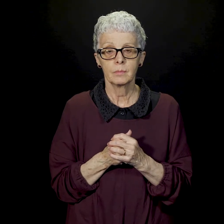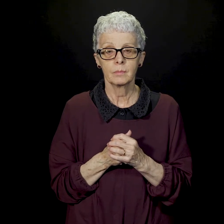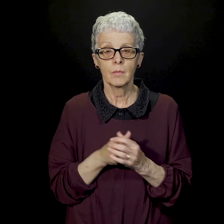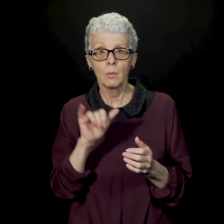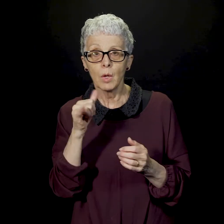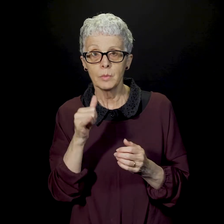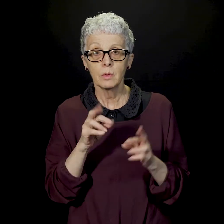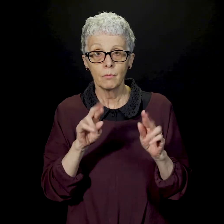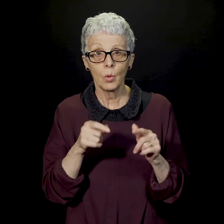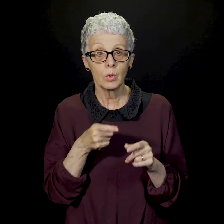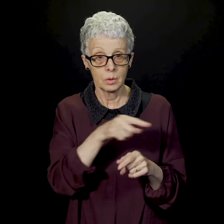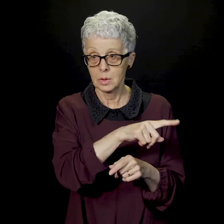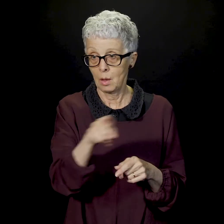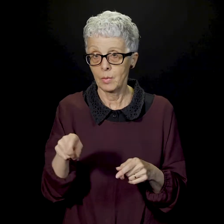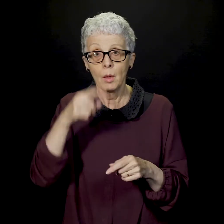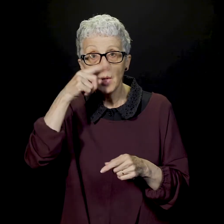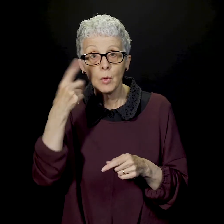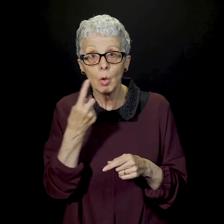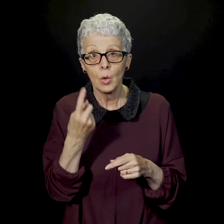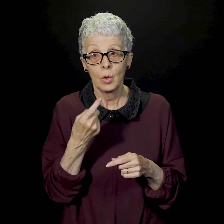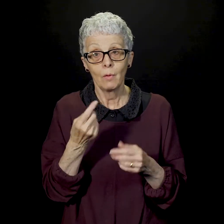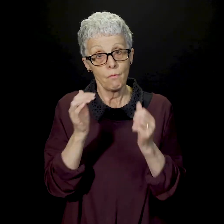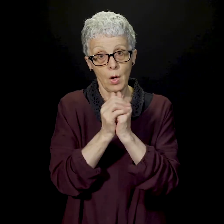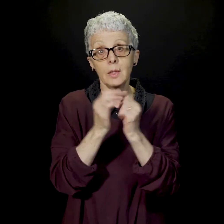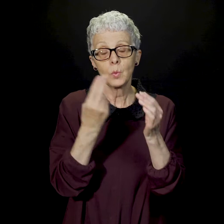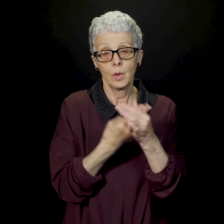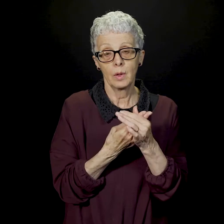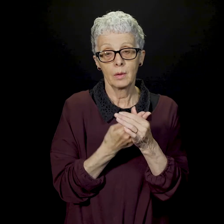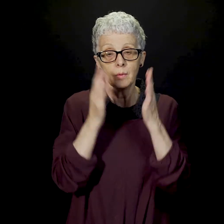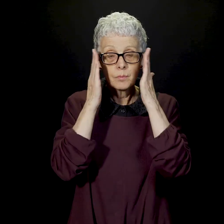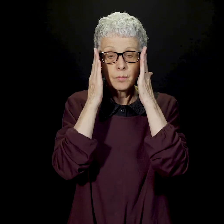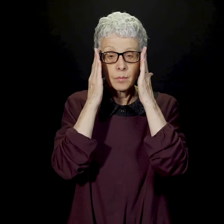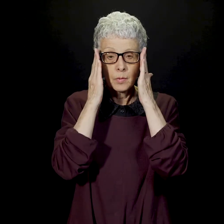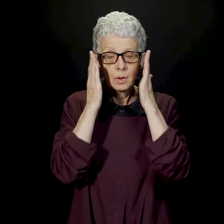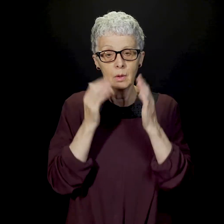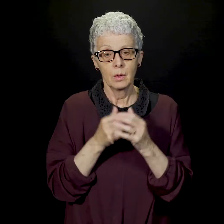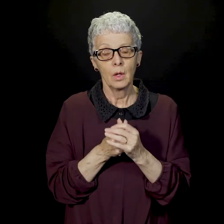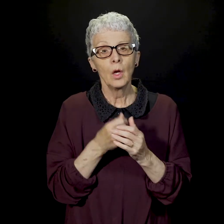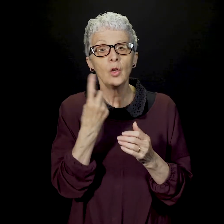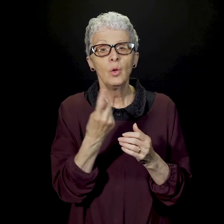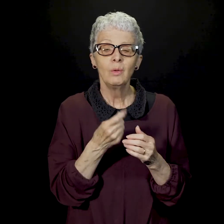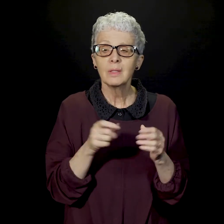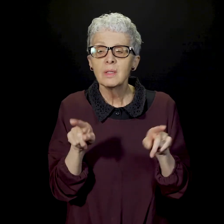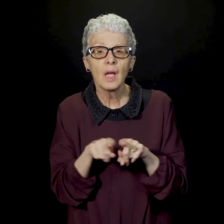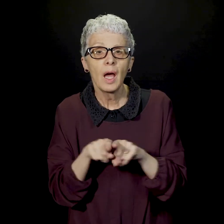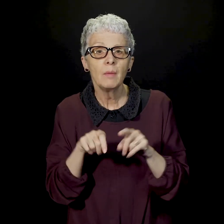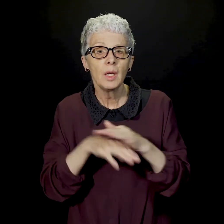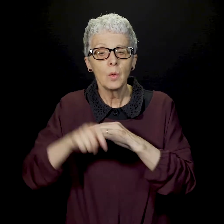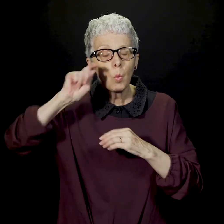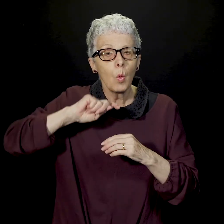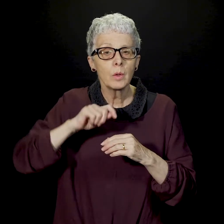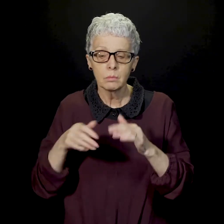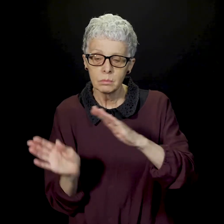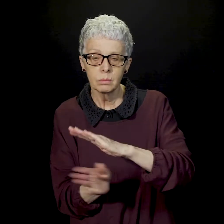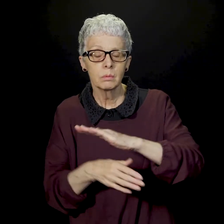Maybe for some of you, it's the people that you hang out with and they're the drift. Like you're just in the drift together